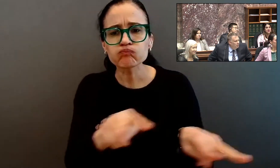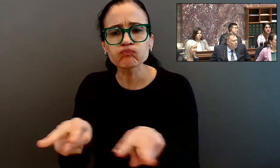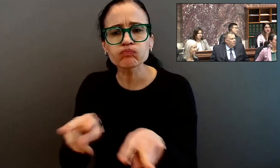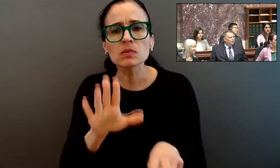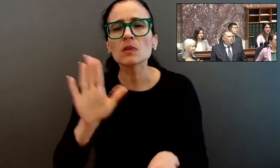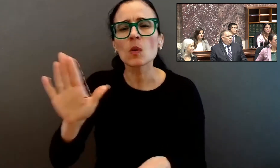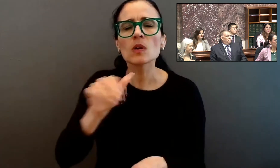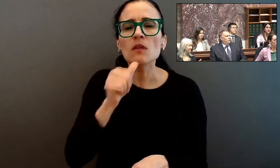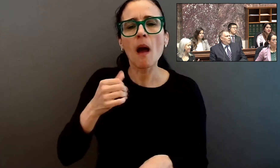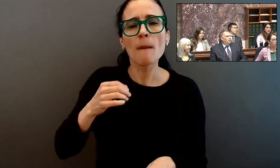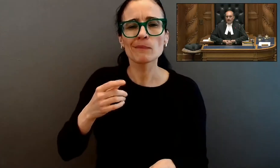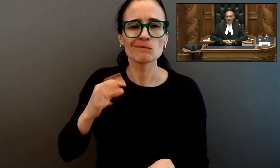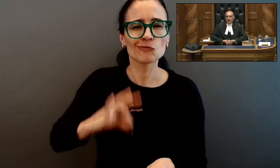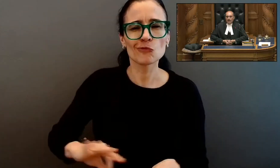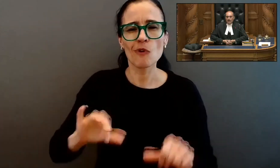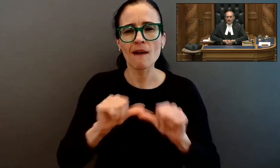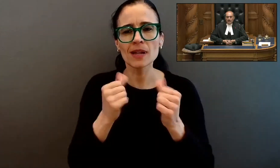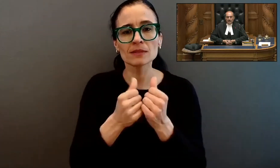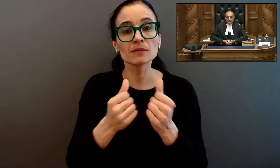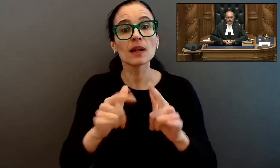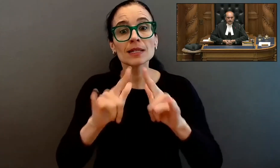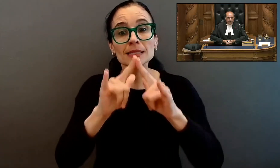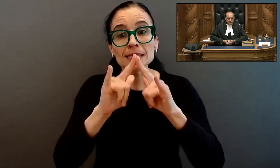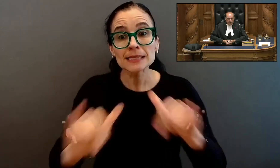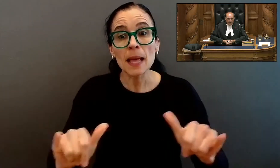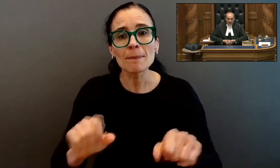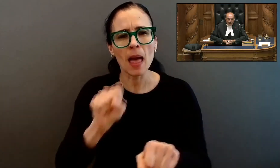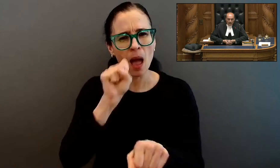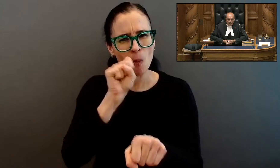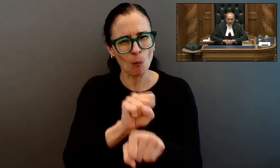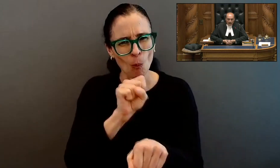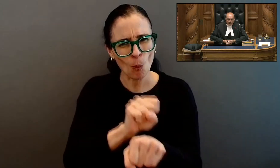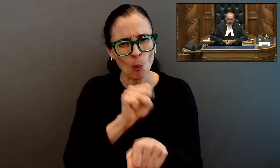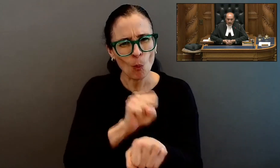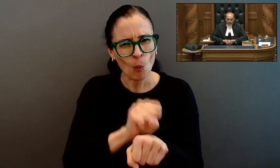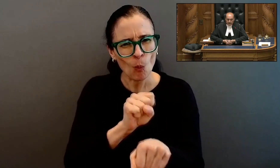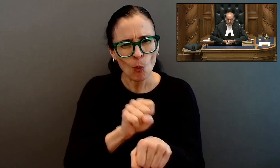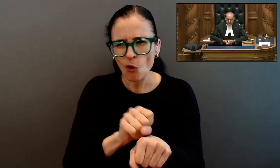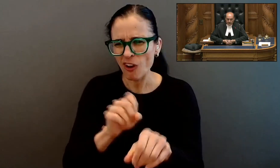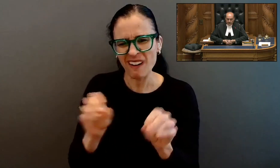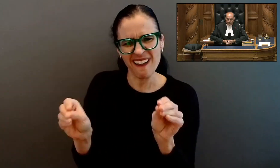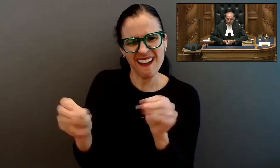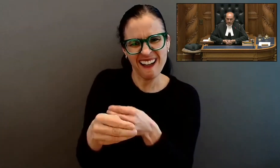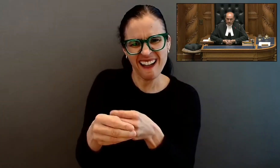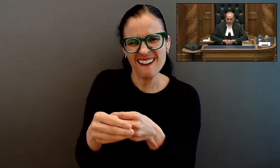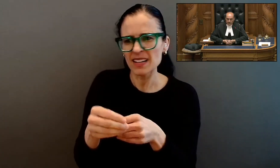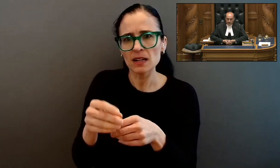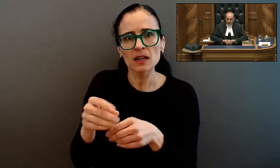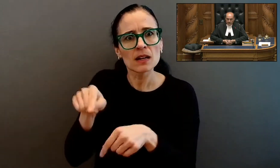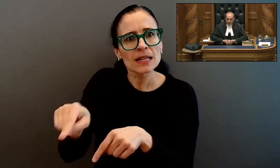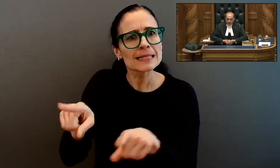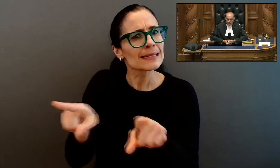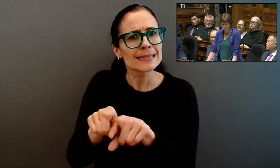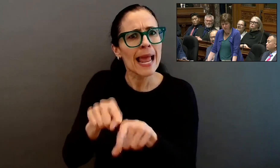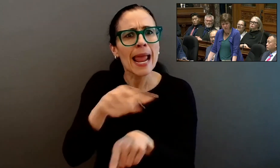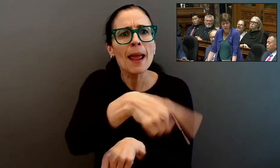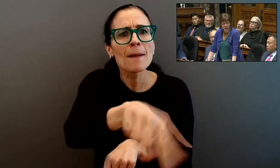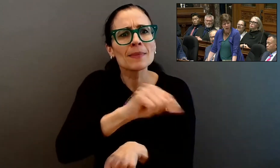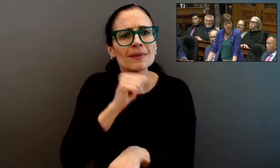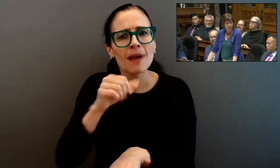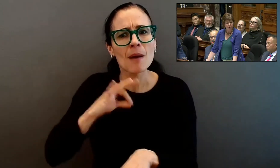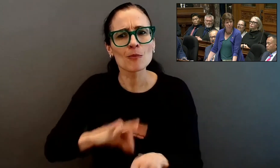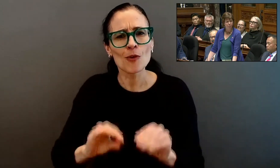Minister. Thank you, Mr.